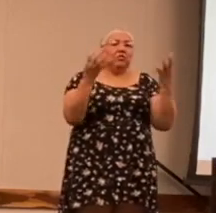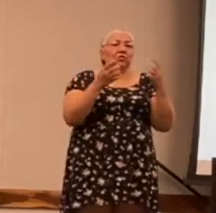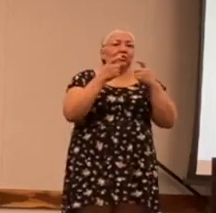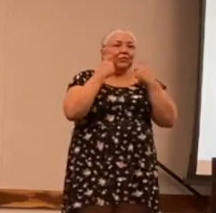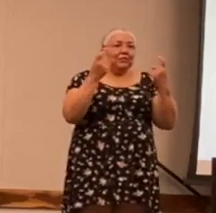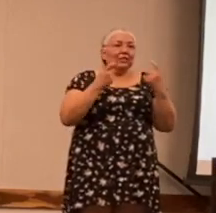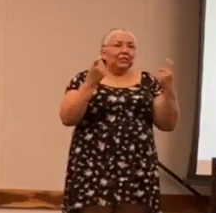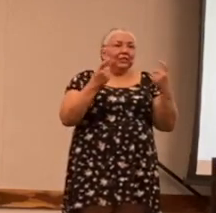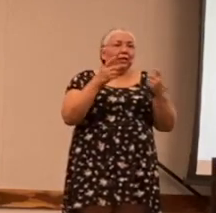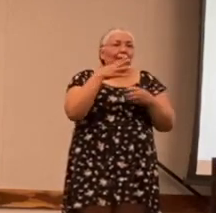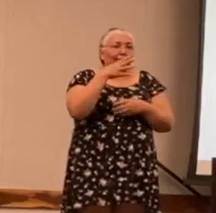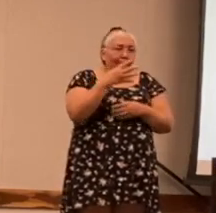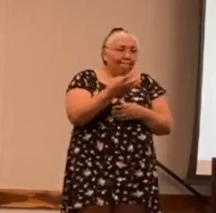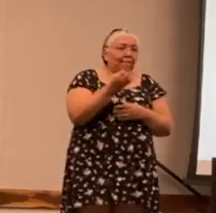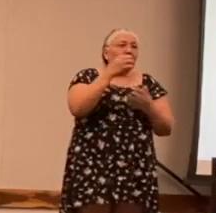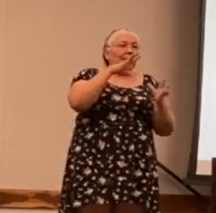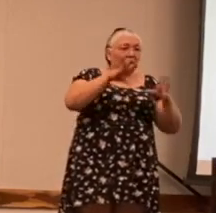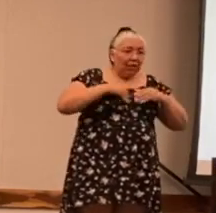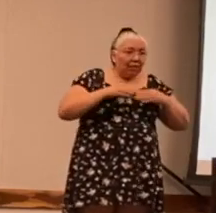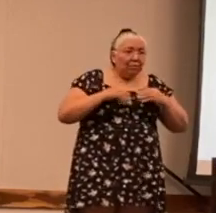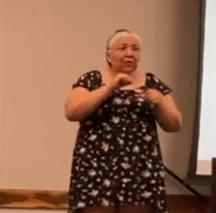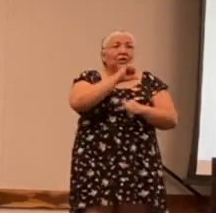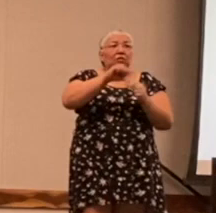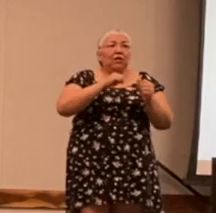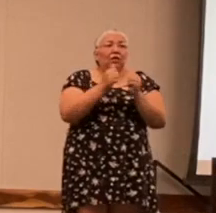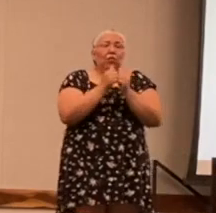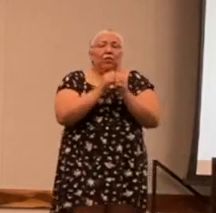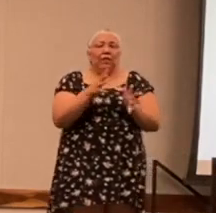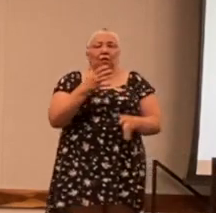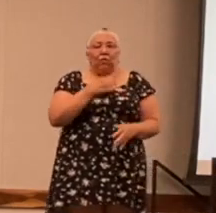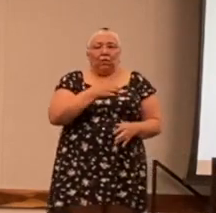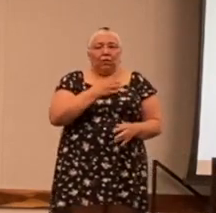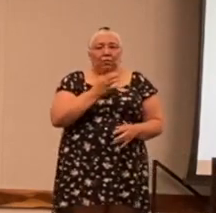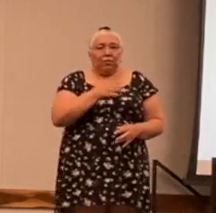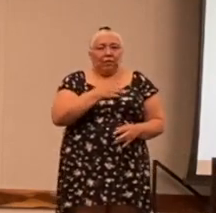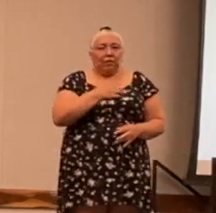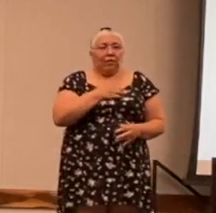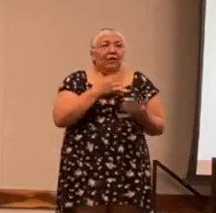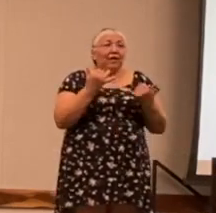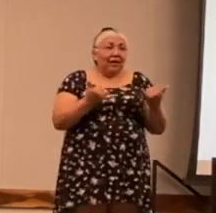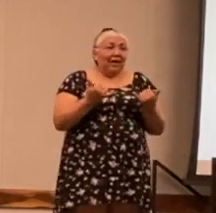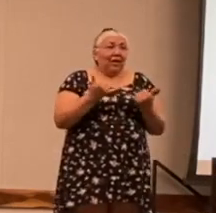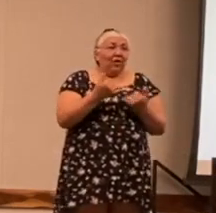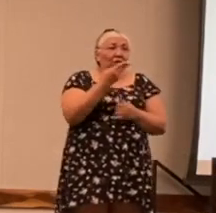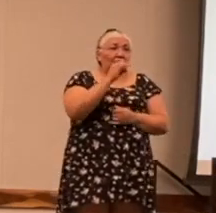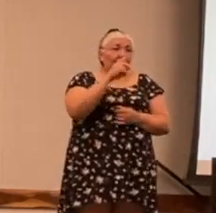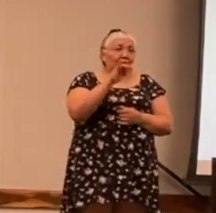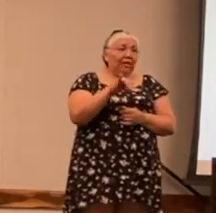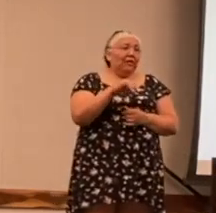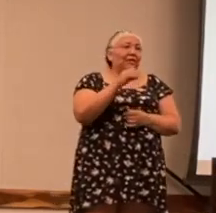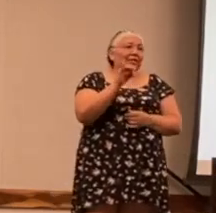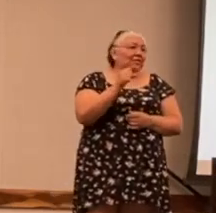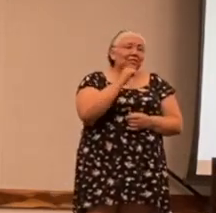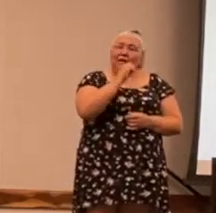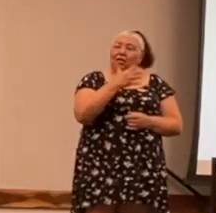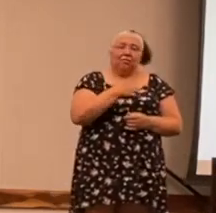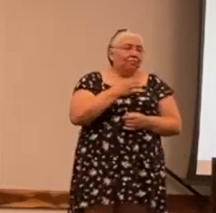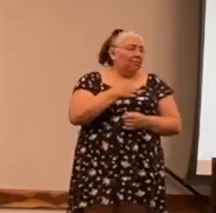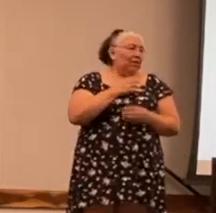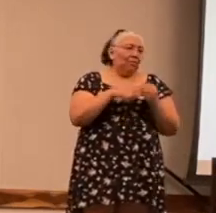be hospitable to one another without complaining. Listen, hospitality is not complaining about it either,